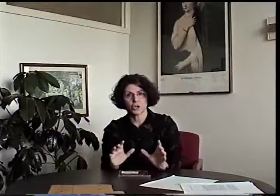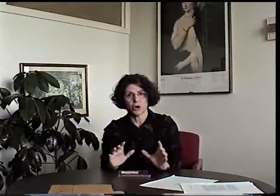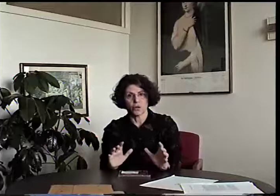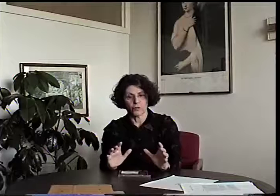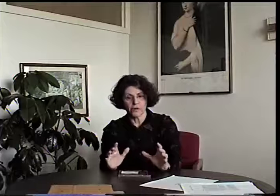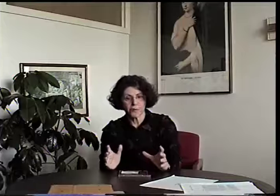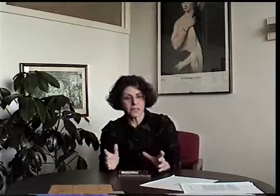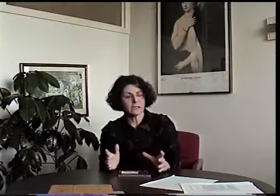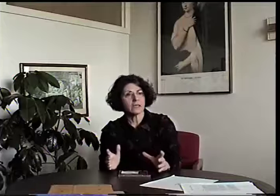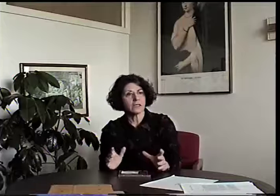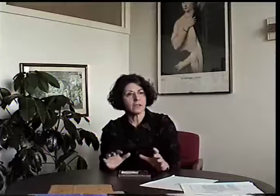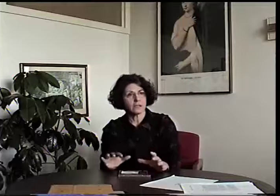are rhythmically